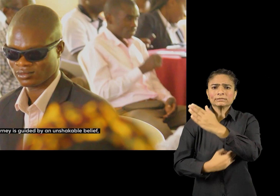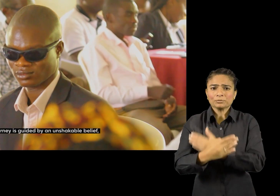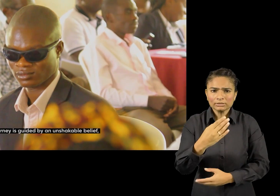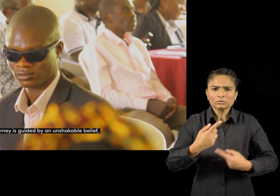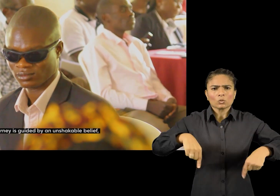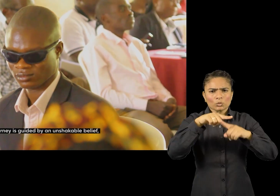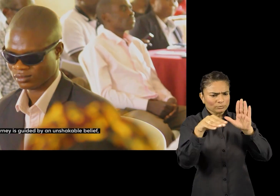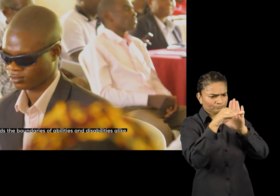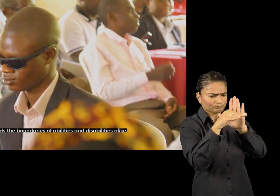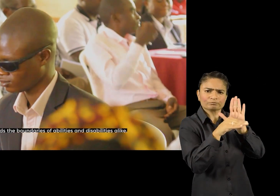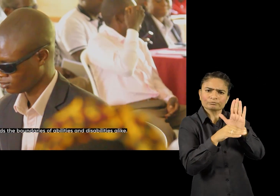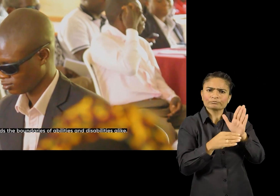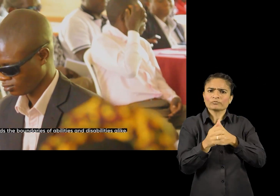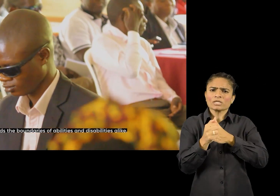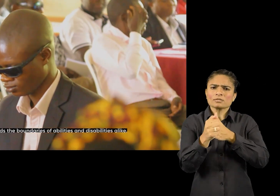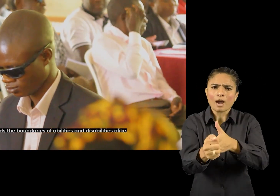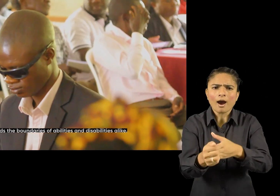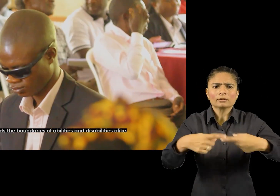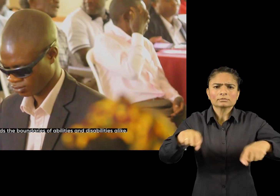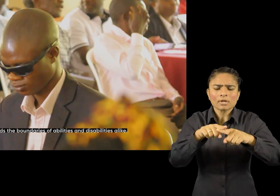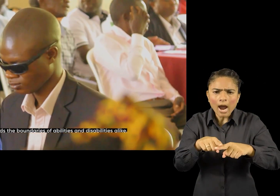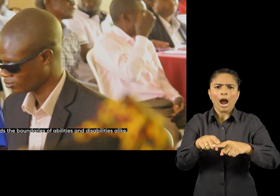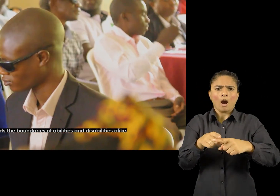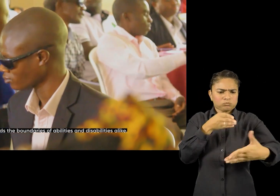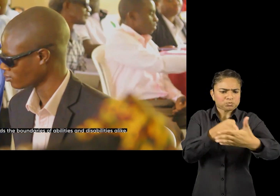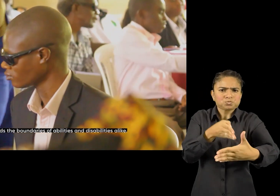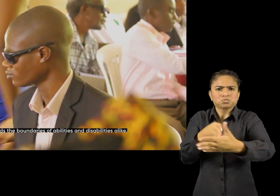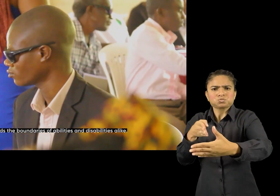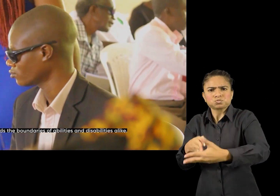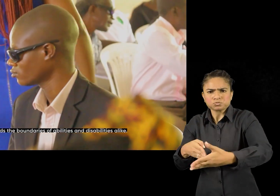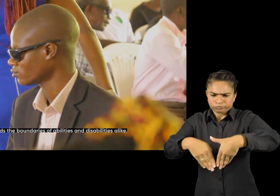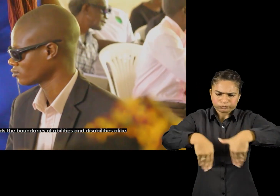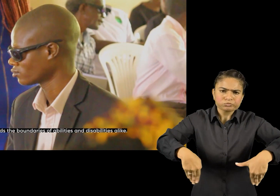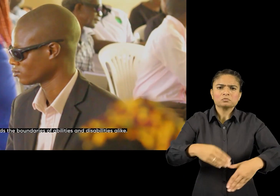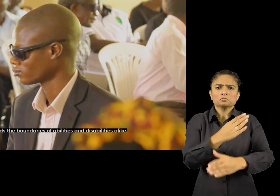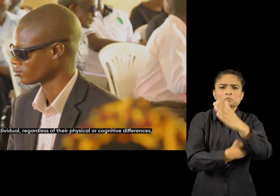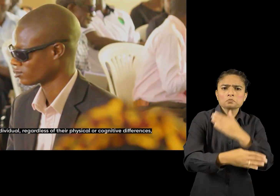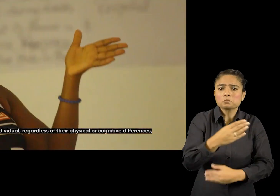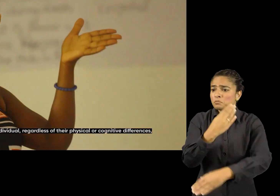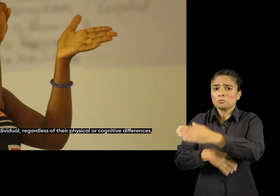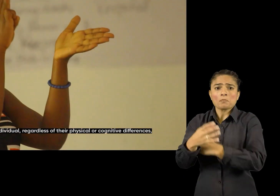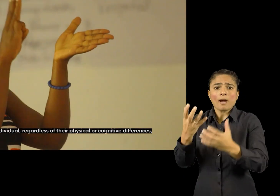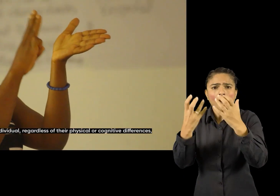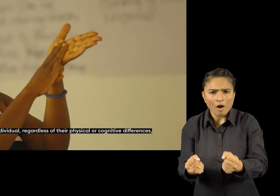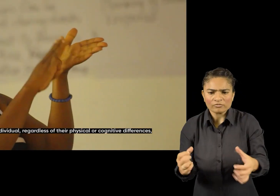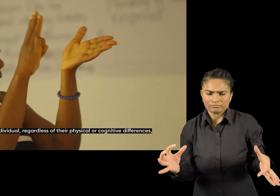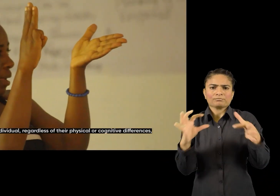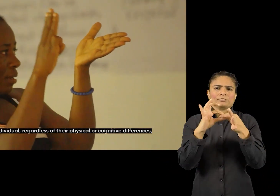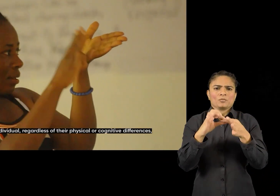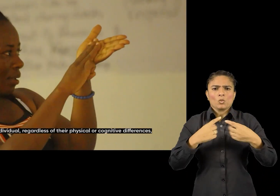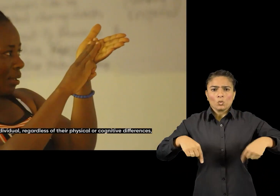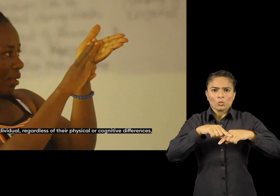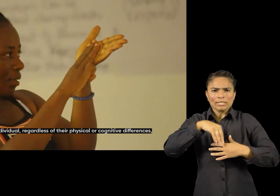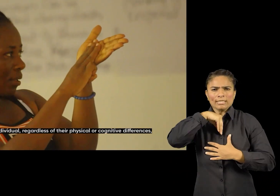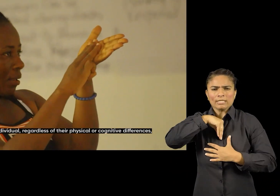an unshakable belief, one that transcends the boundaries of abilities and disabilities alike. We firmly hold that